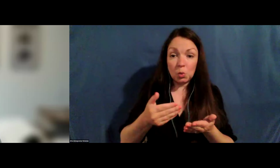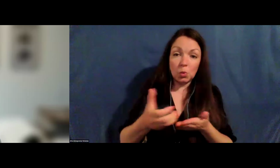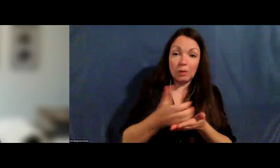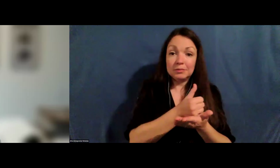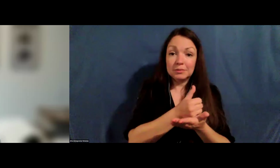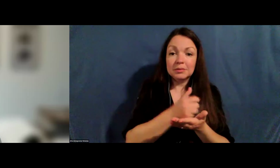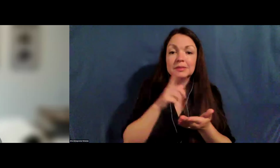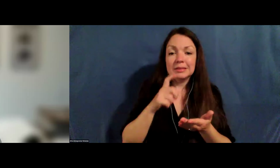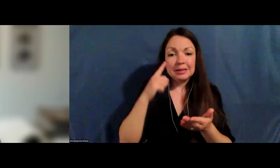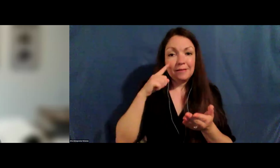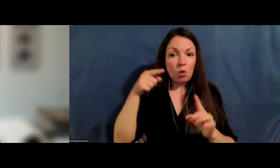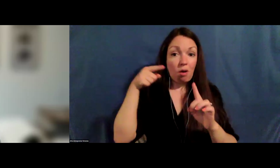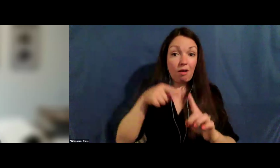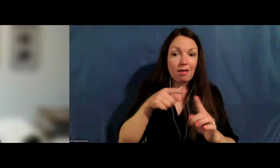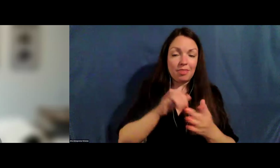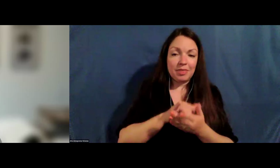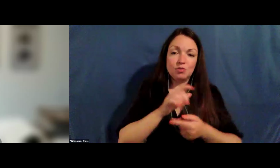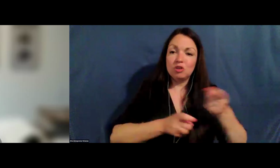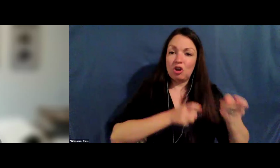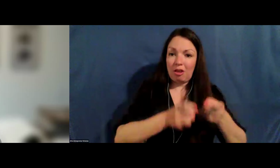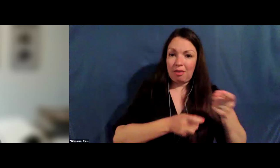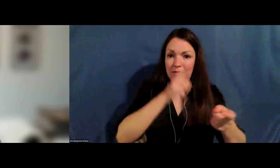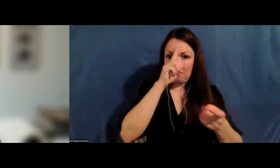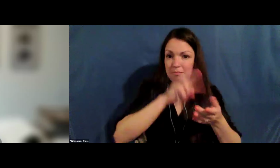your charitable purpose.